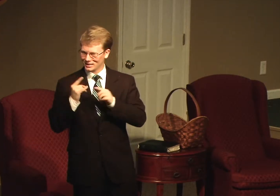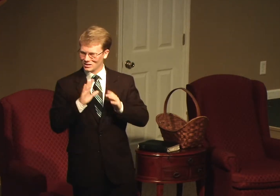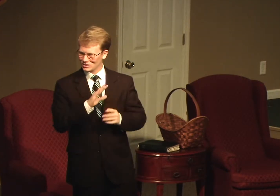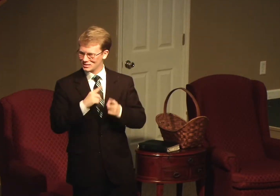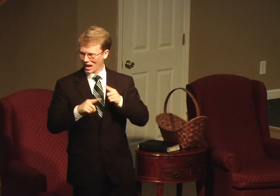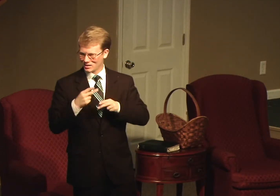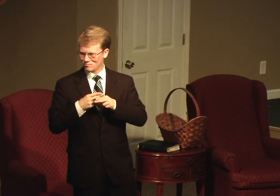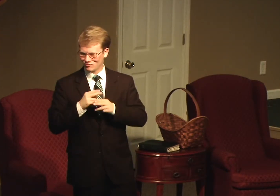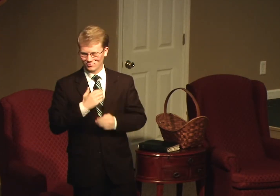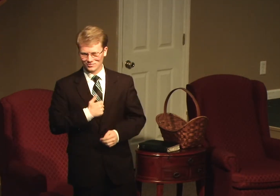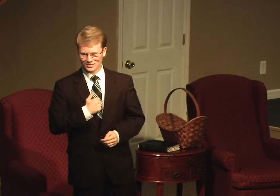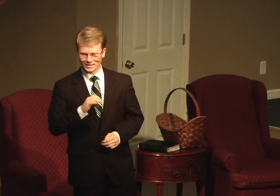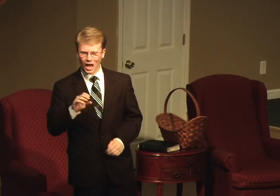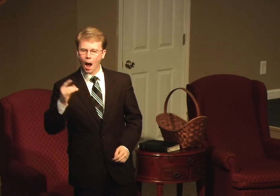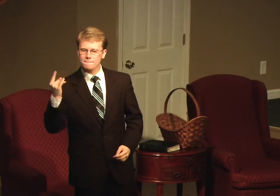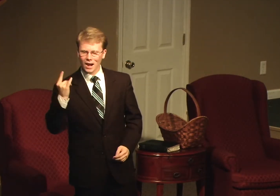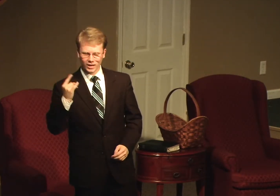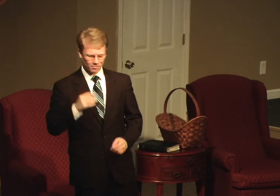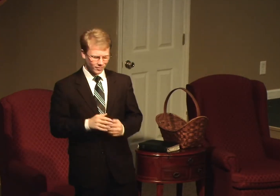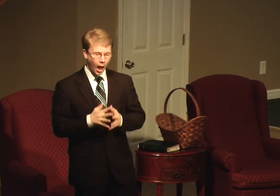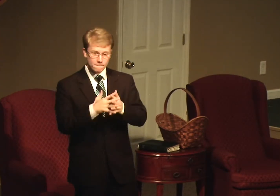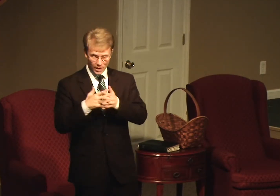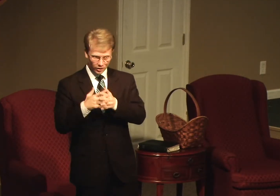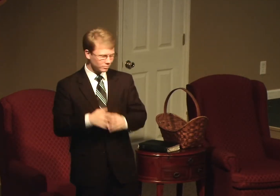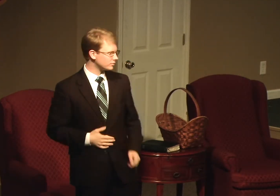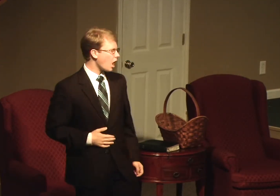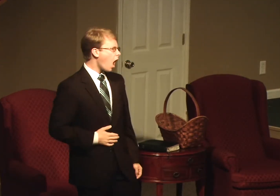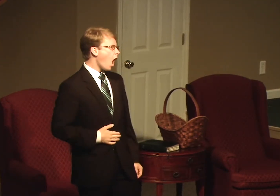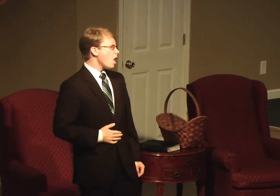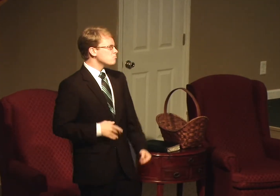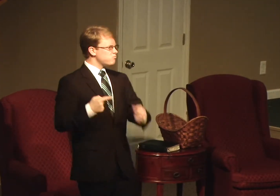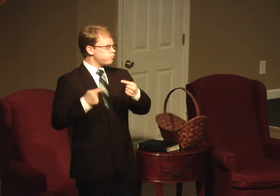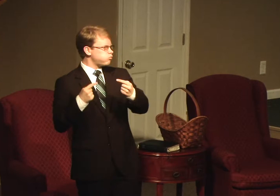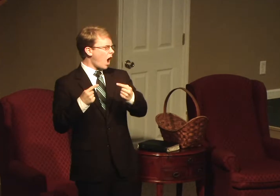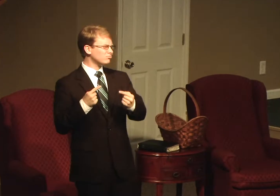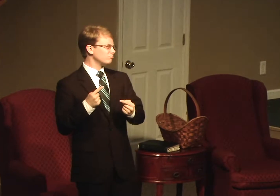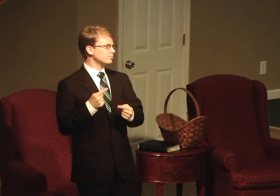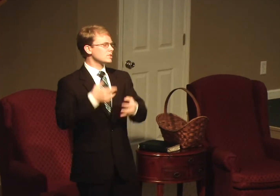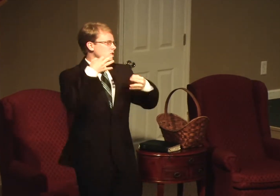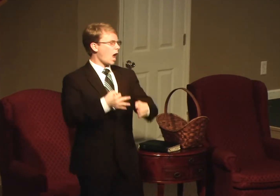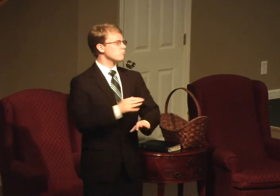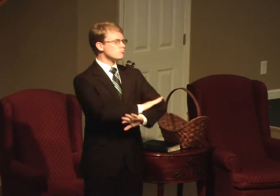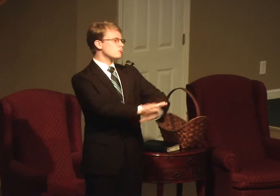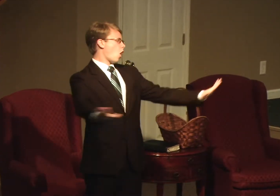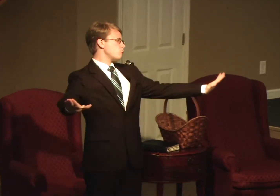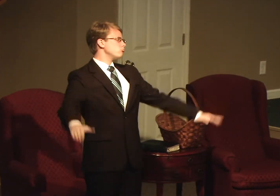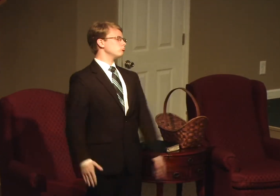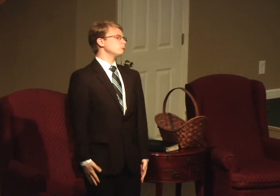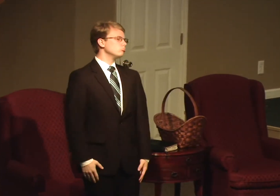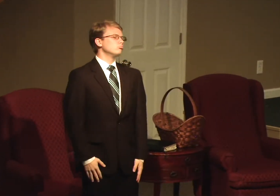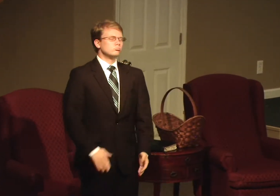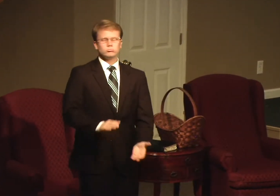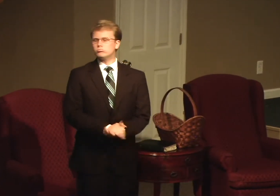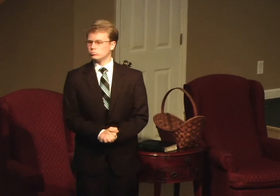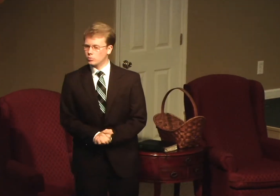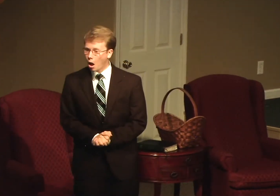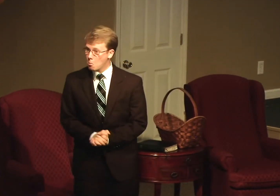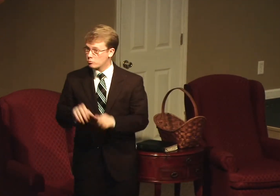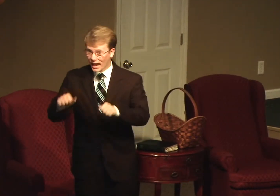America, this is our best time for American. And America, they're at war with us, and so we decided we don't want you